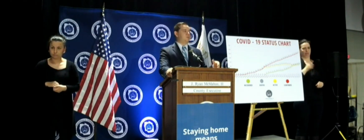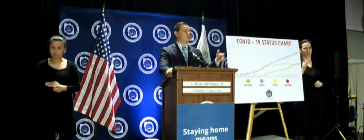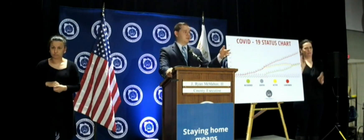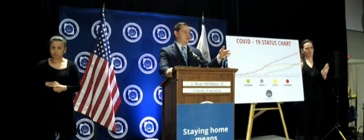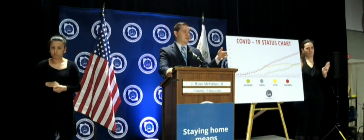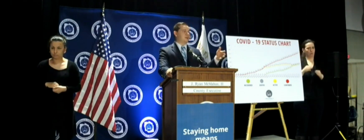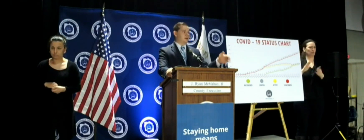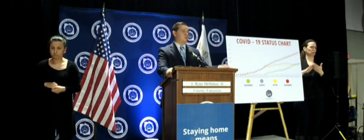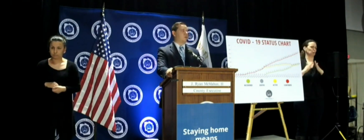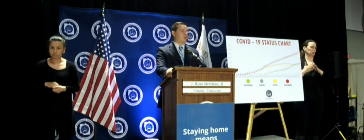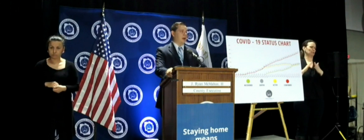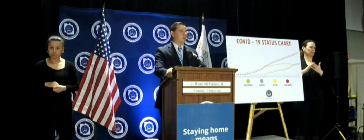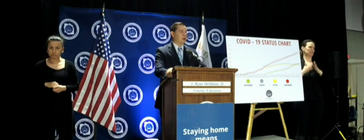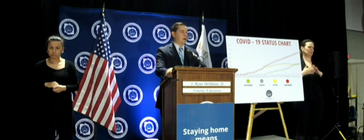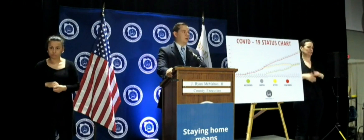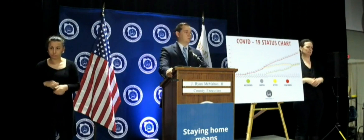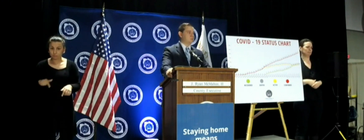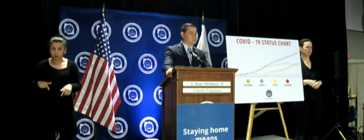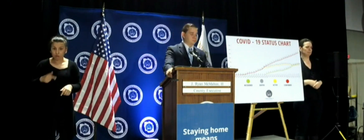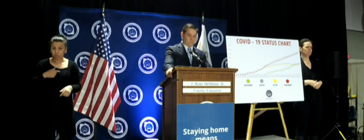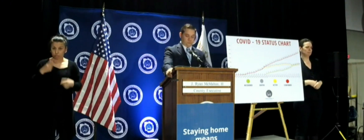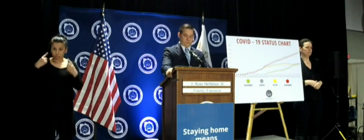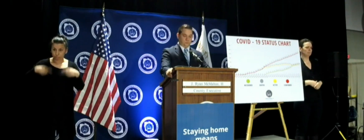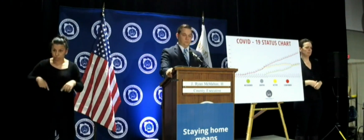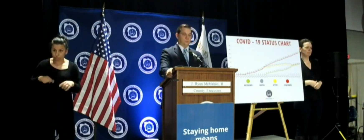to basically send there for that right now.